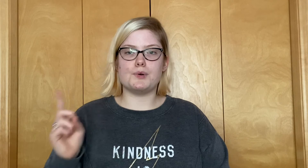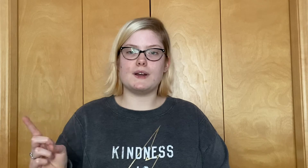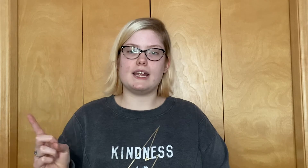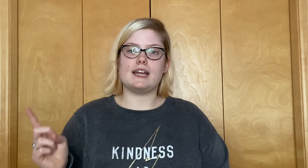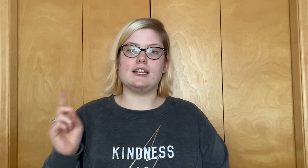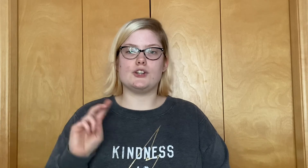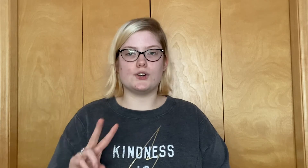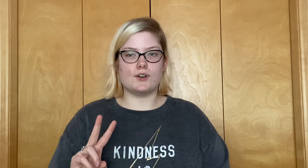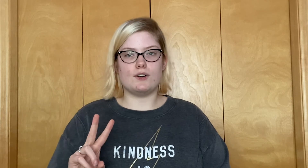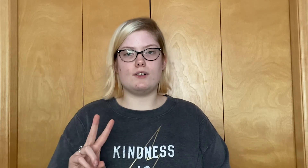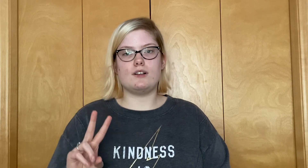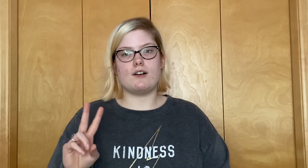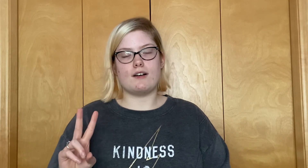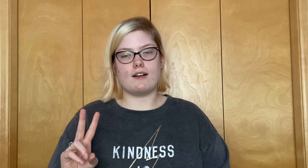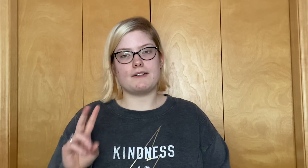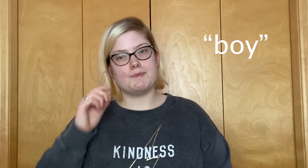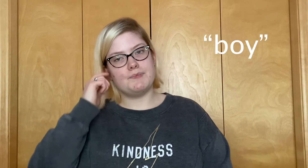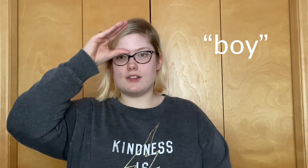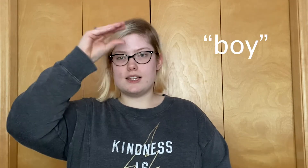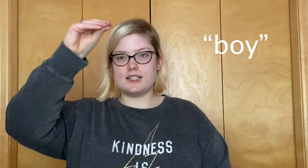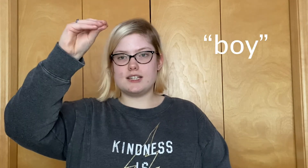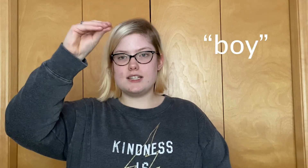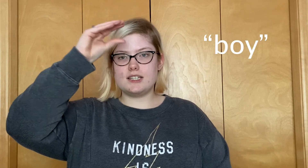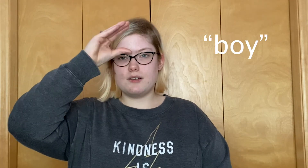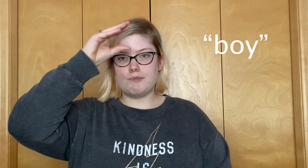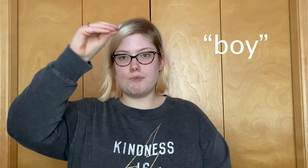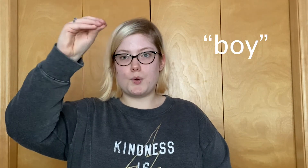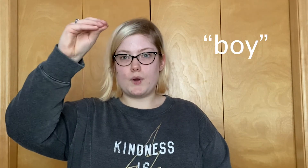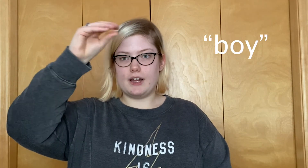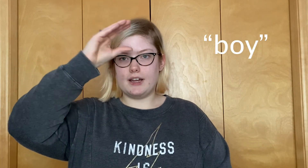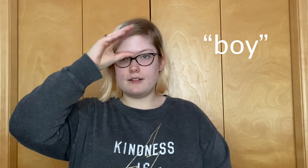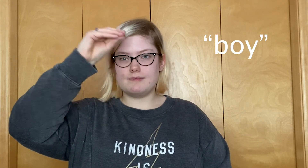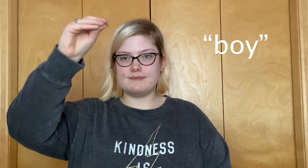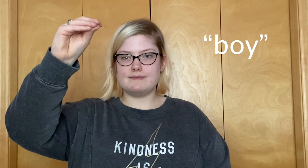boy and girl are. This is boy,